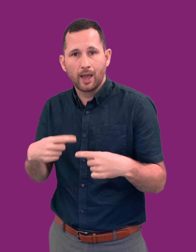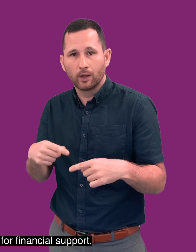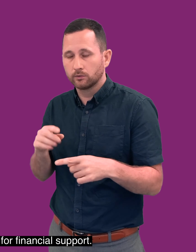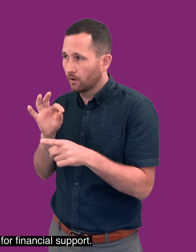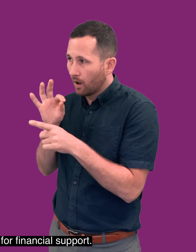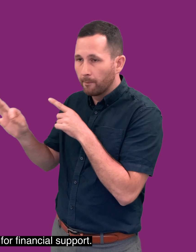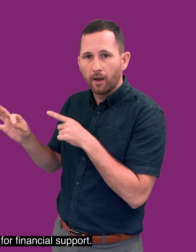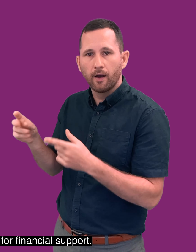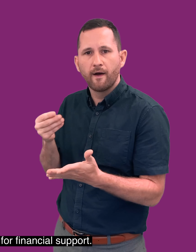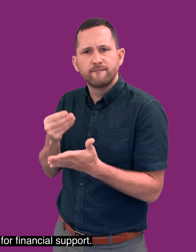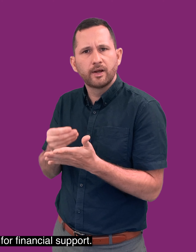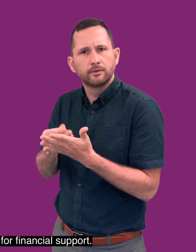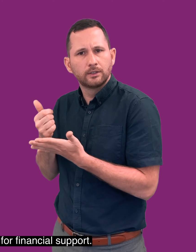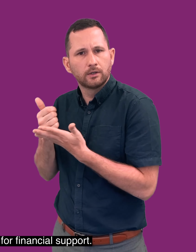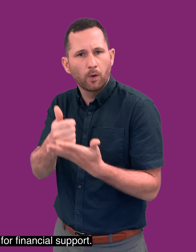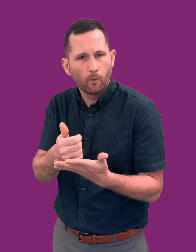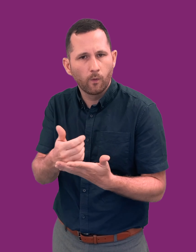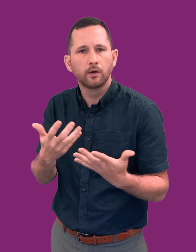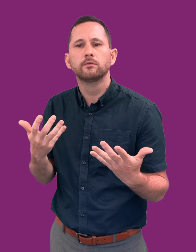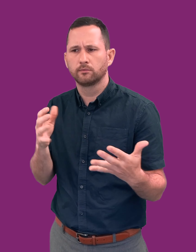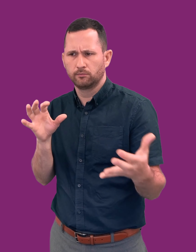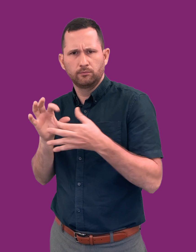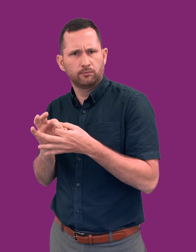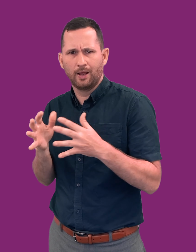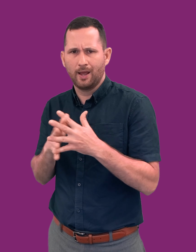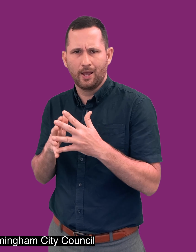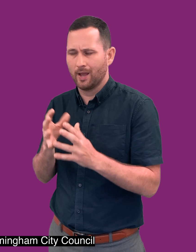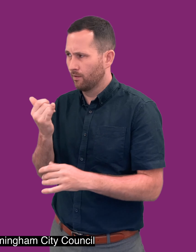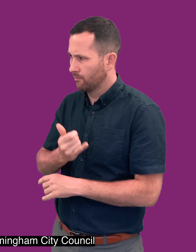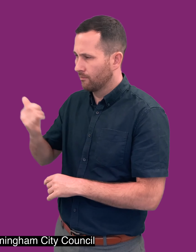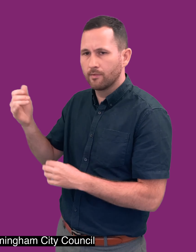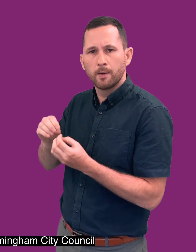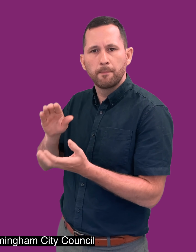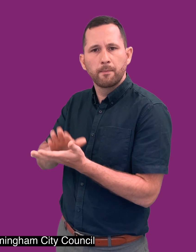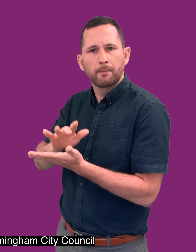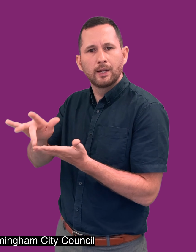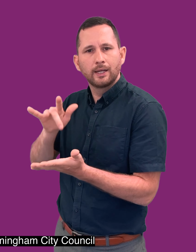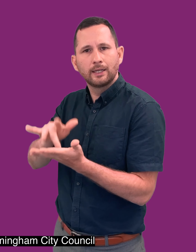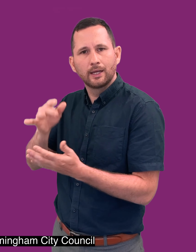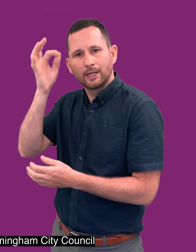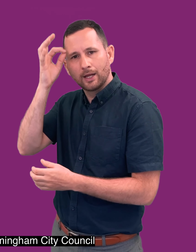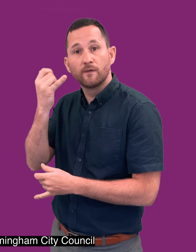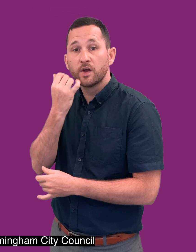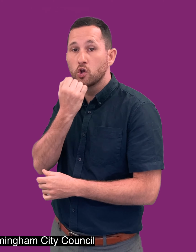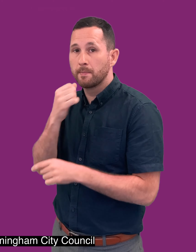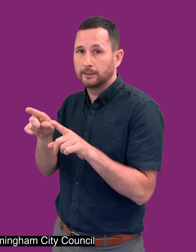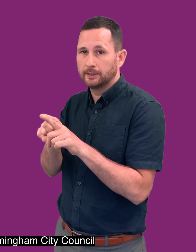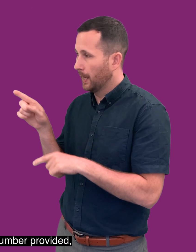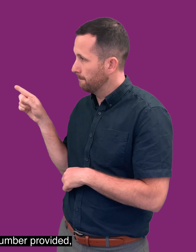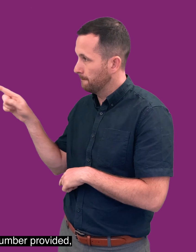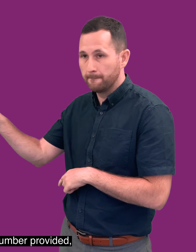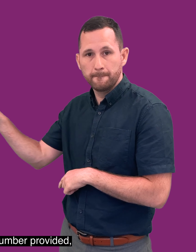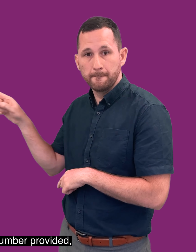You may be eligible for financial support. To apply, contact Birmingham City Council on